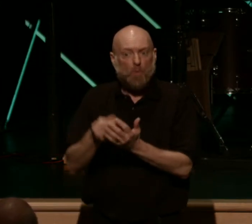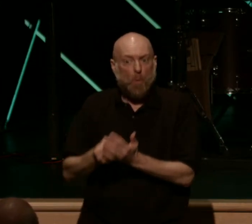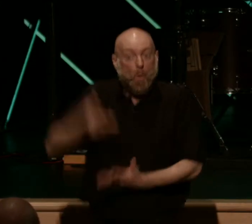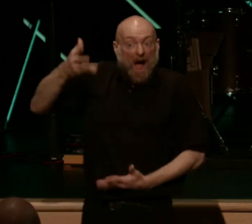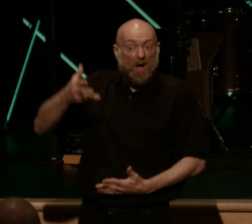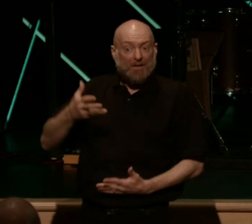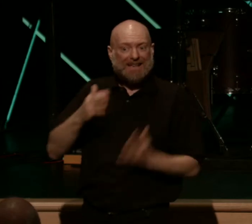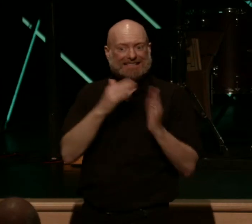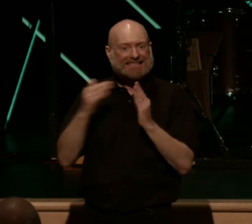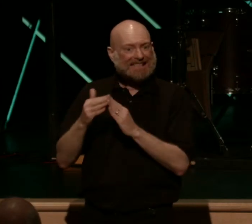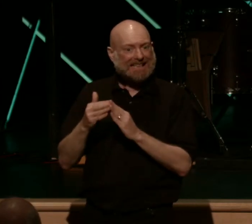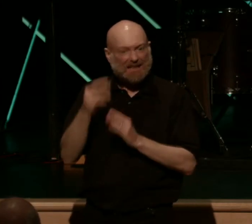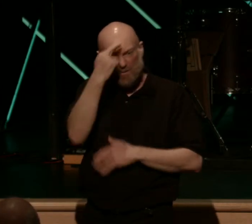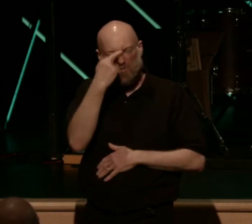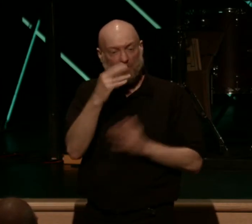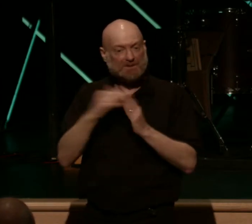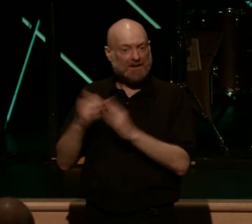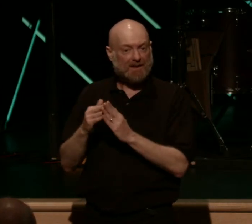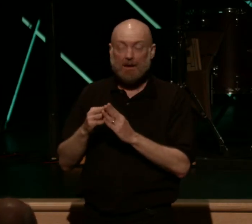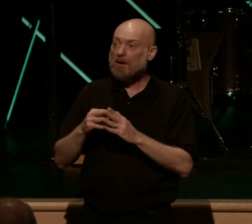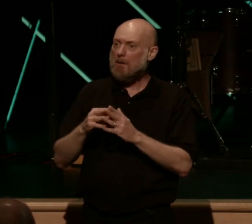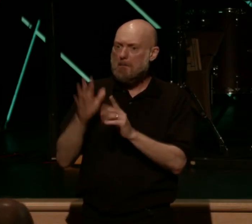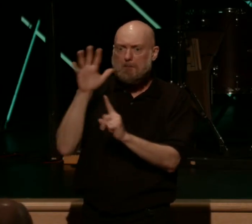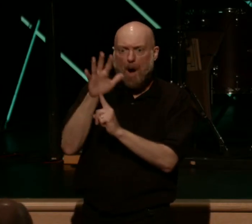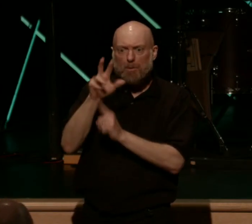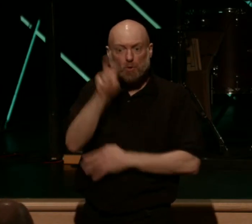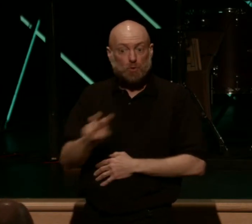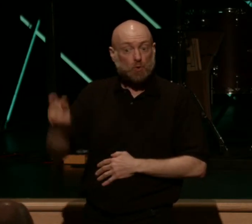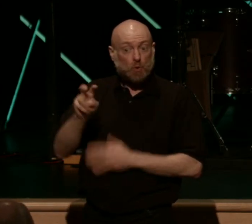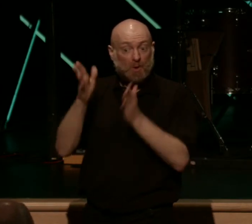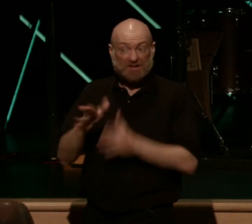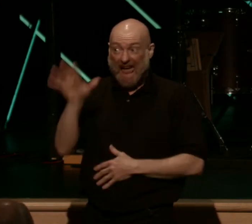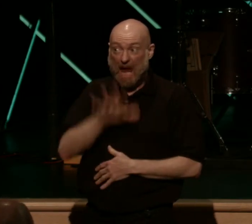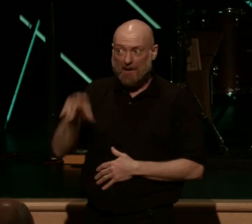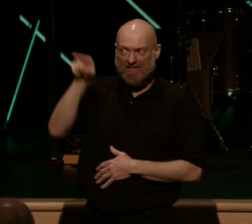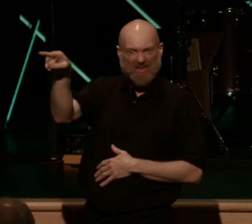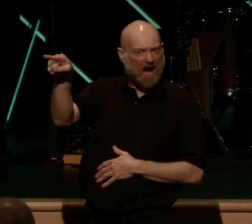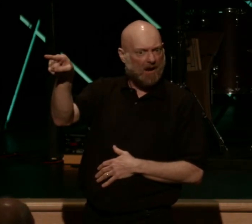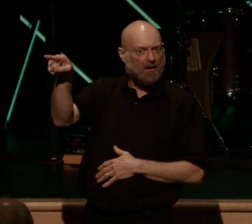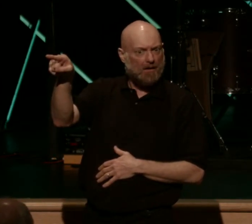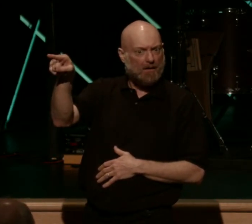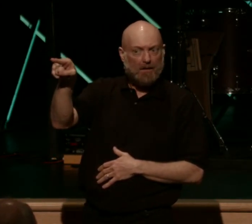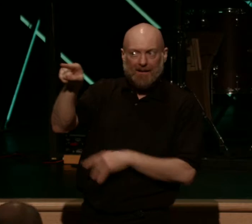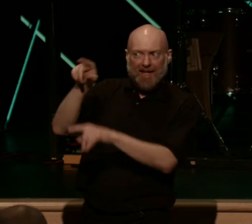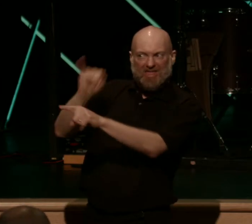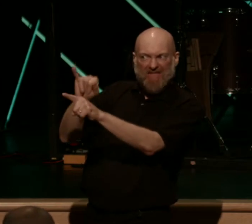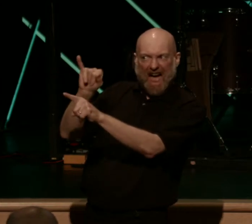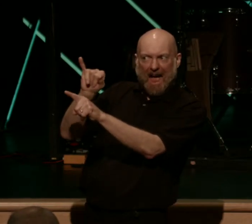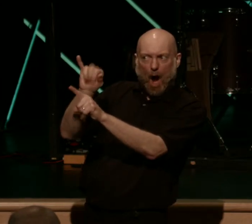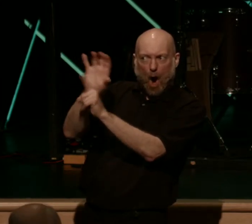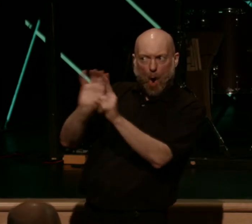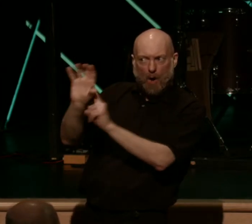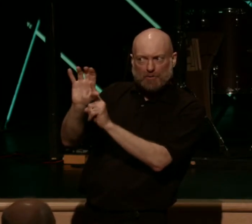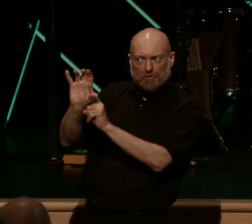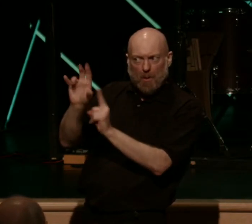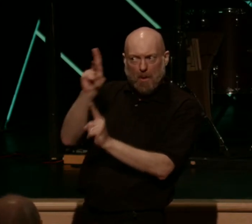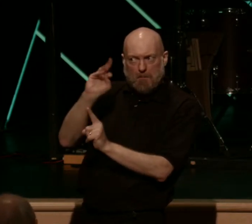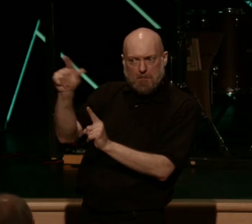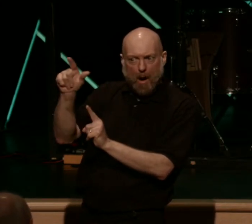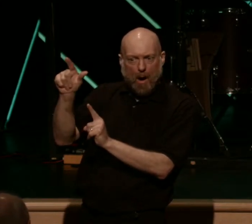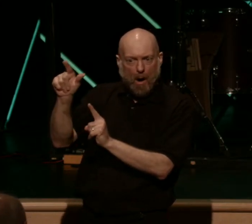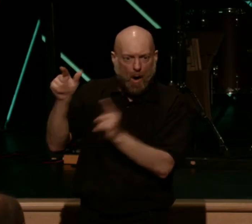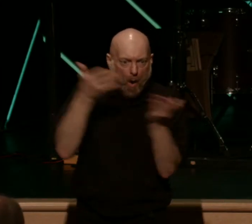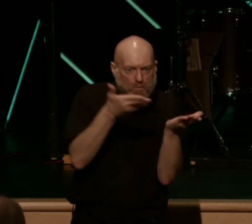biggest tourist destinations of the ancient world. And to this culture, the Apostle Paul is going to